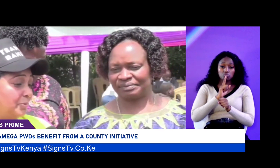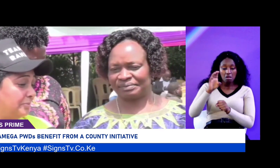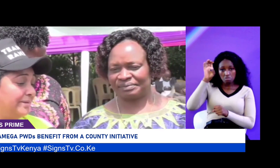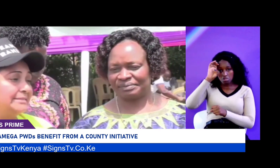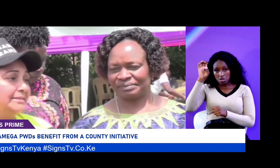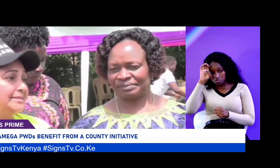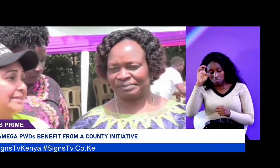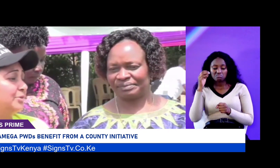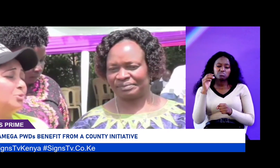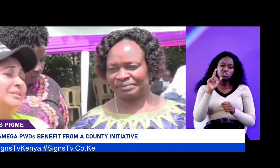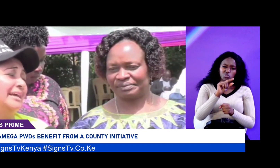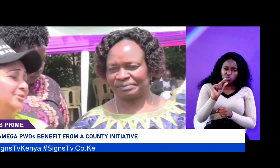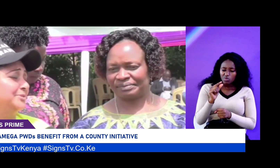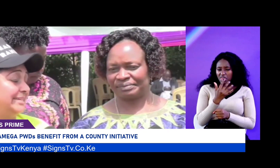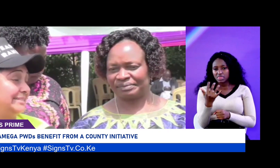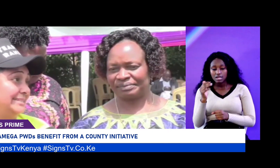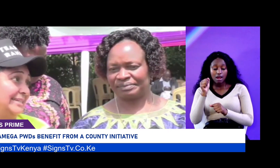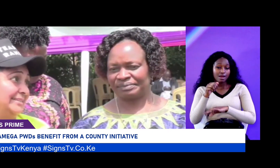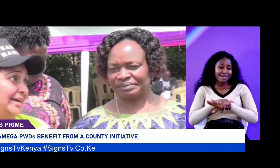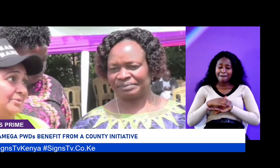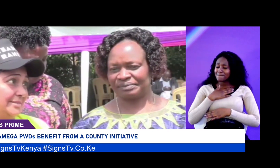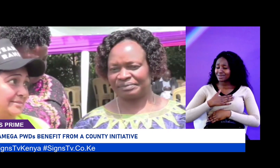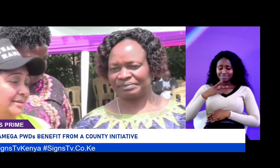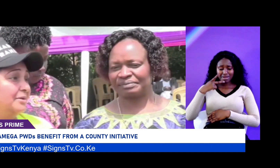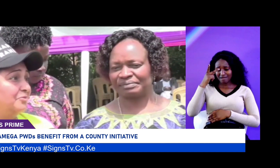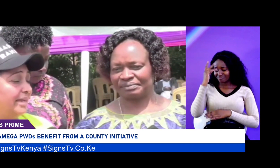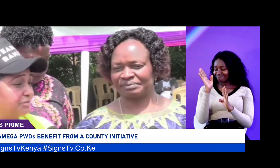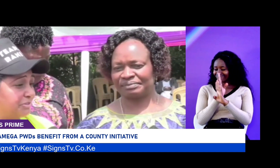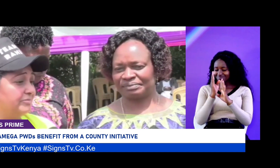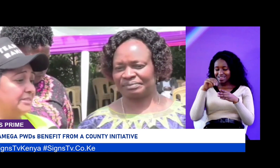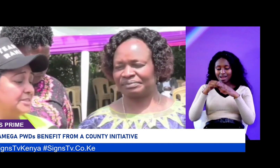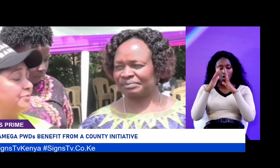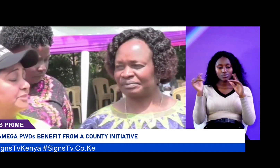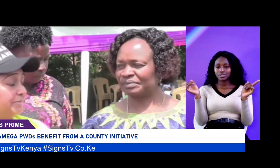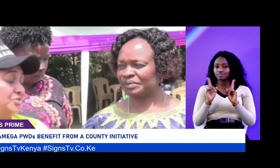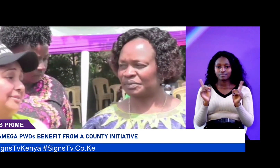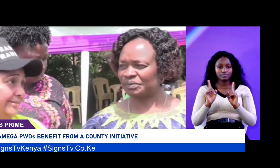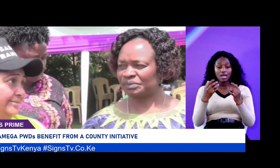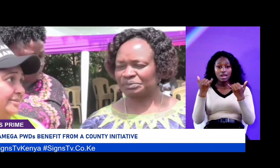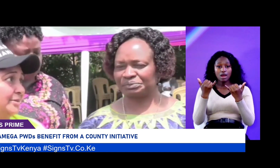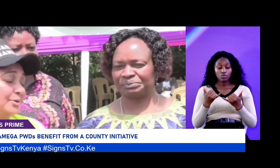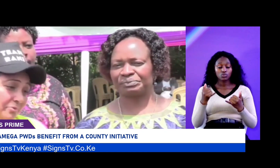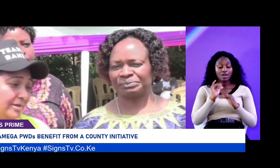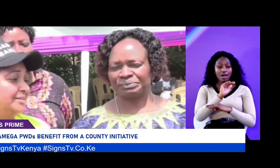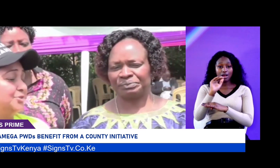small business, and you don't hide those kids inside the houses. We have special wheelchairs for the special kids. We are ready to